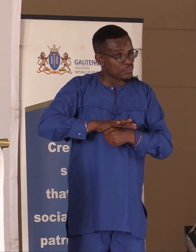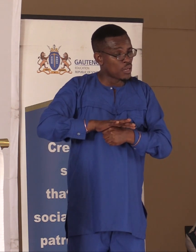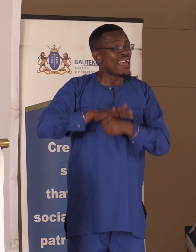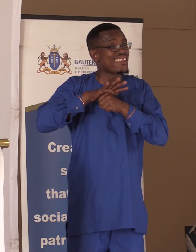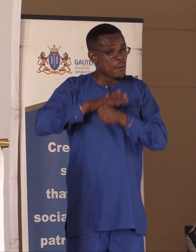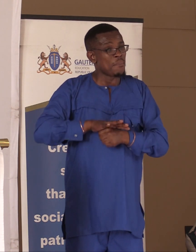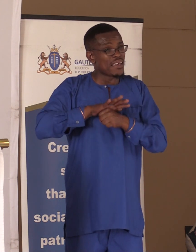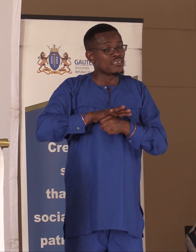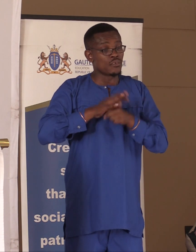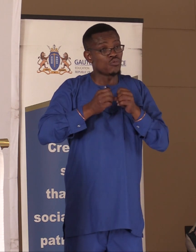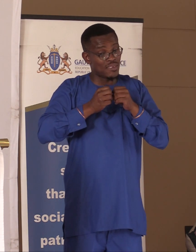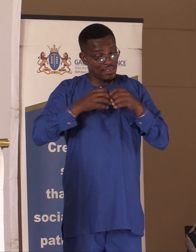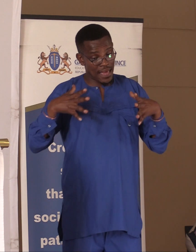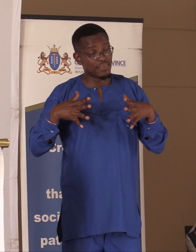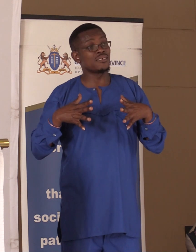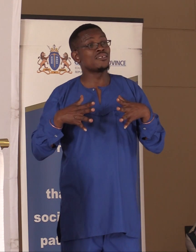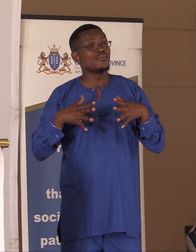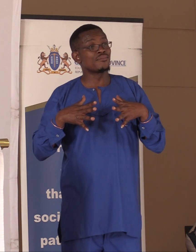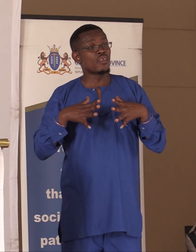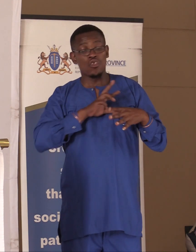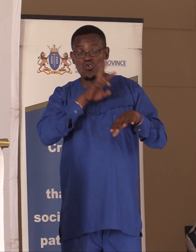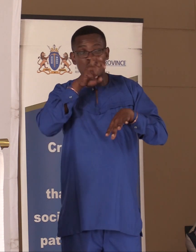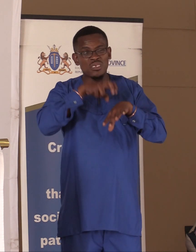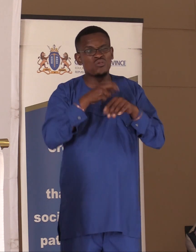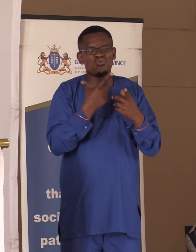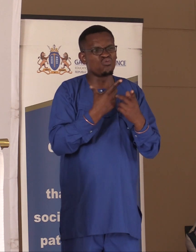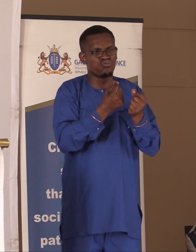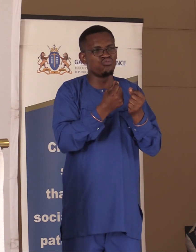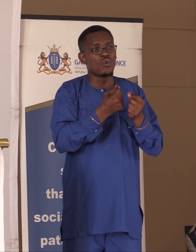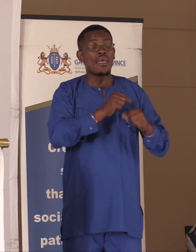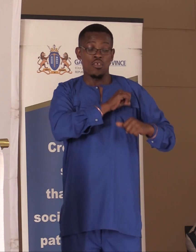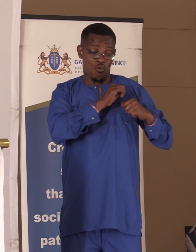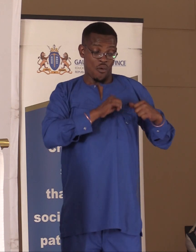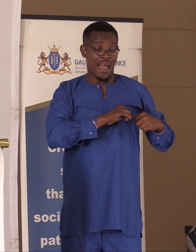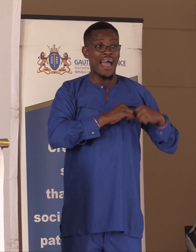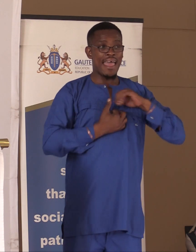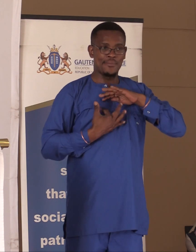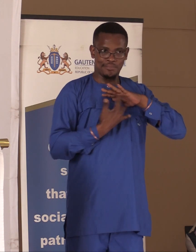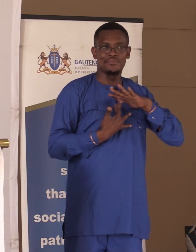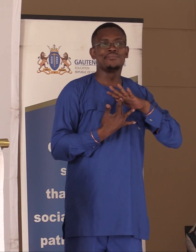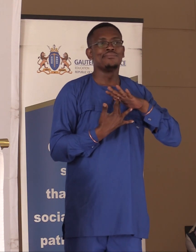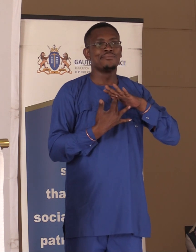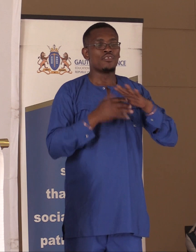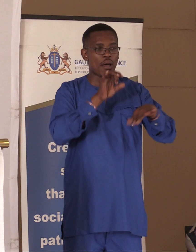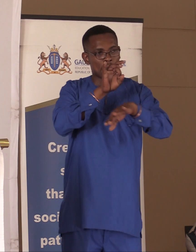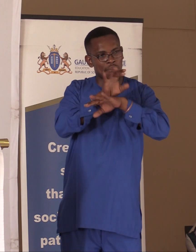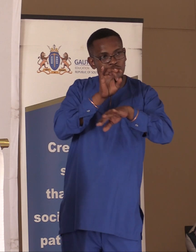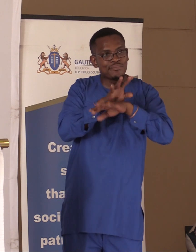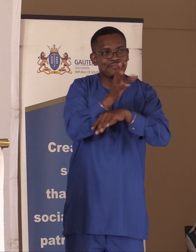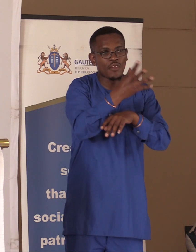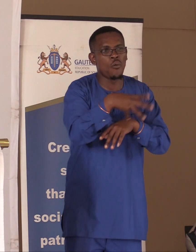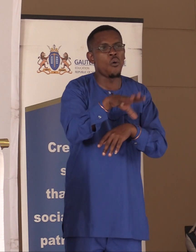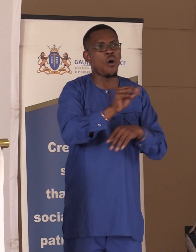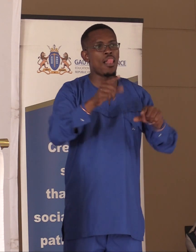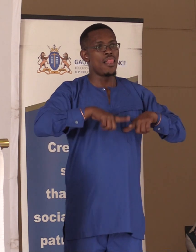The pressure to stop because you don't have to do it is high. Now, I'm going to say to you, all of us in